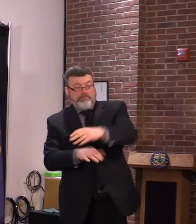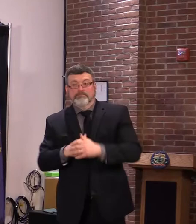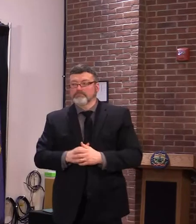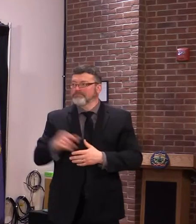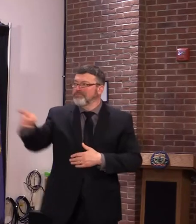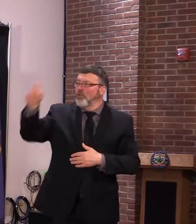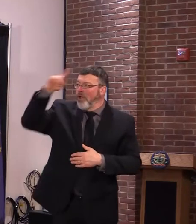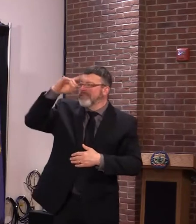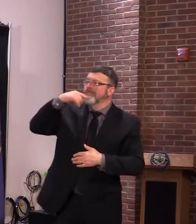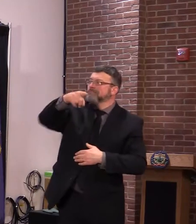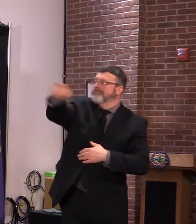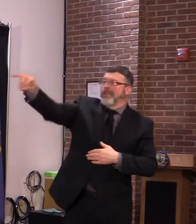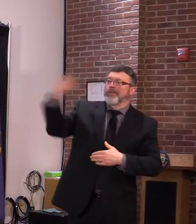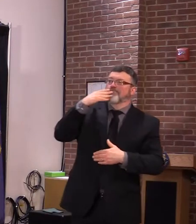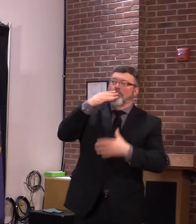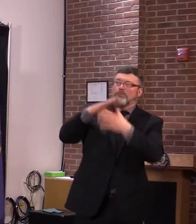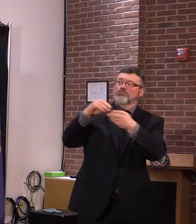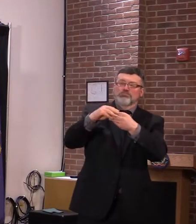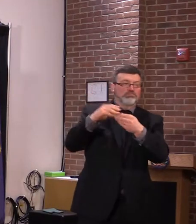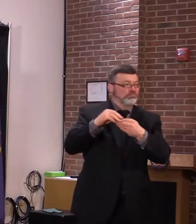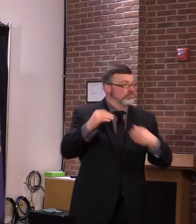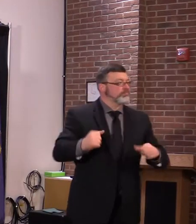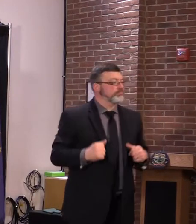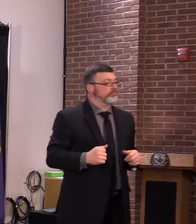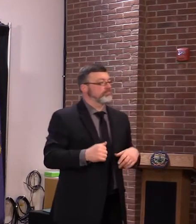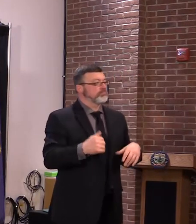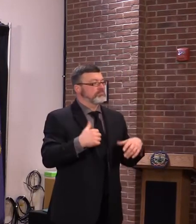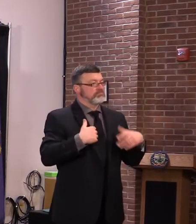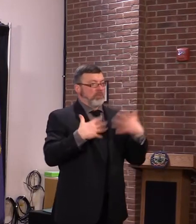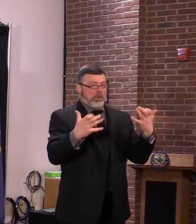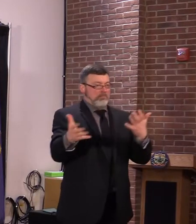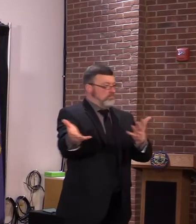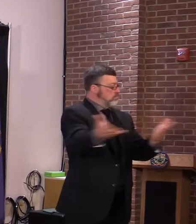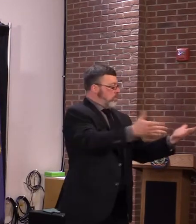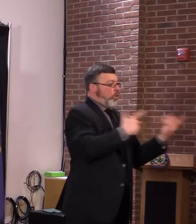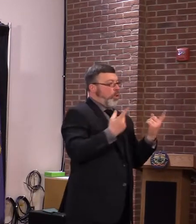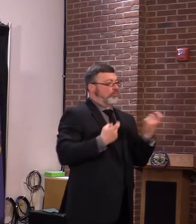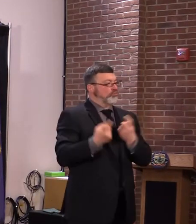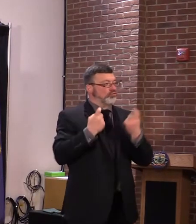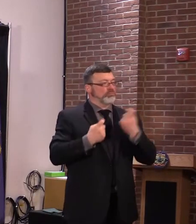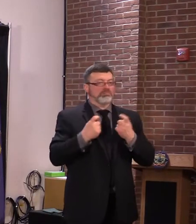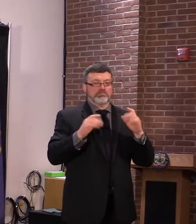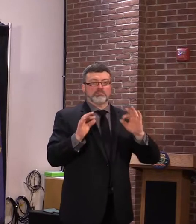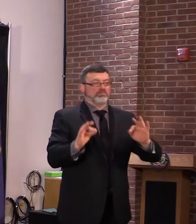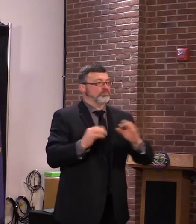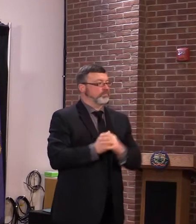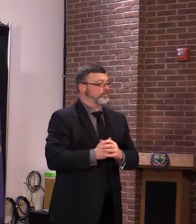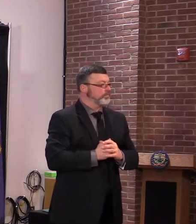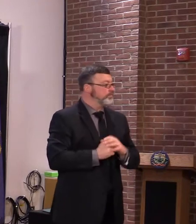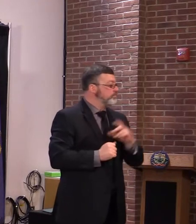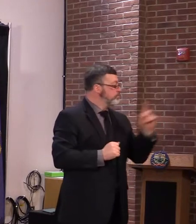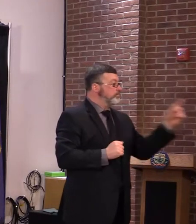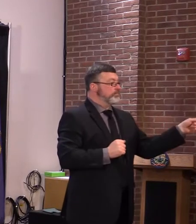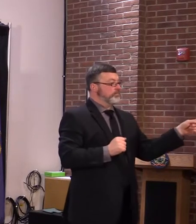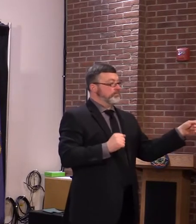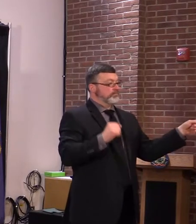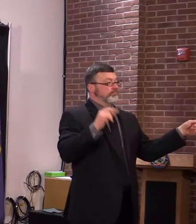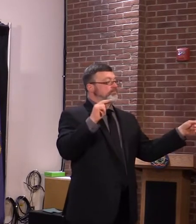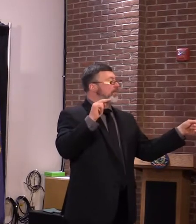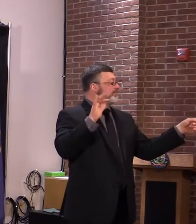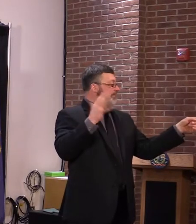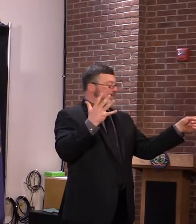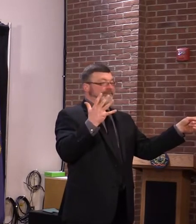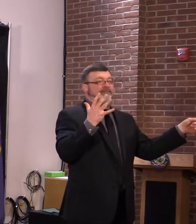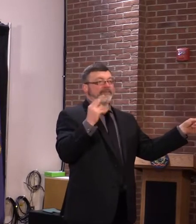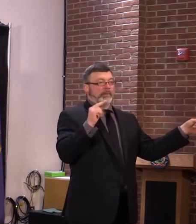Thank you, Dr. Levine. We'll now open it up to questions. Starting with folks in the room. Dr. Levine, another question for you on that